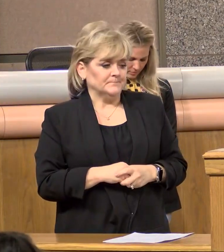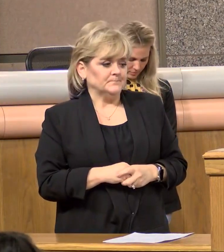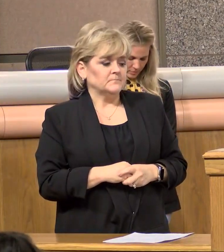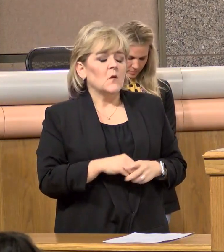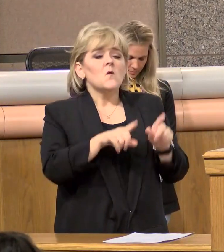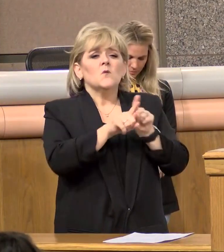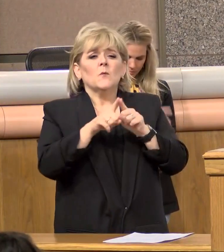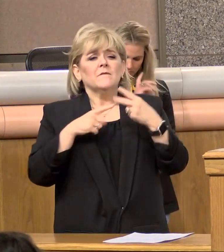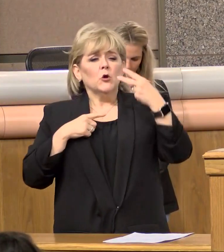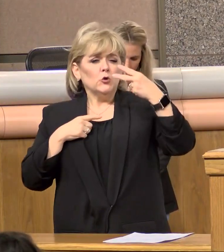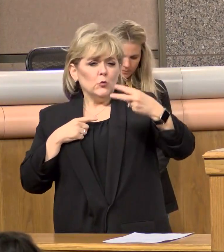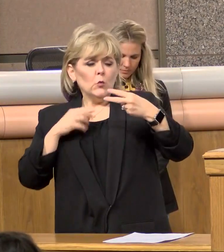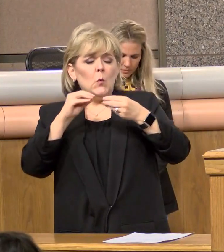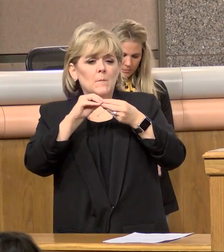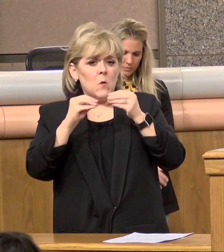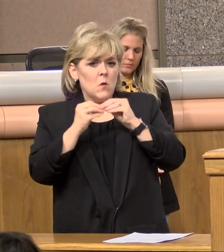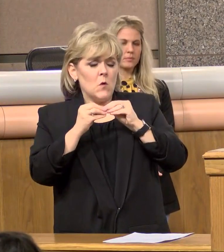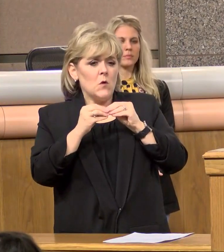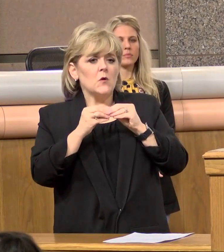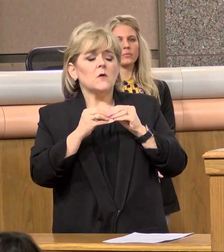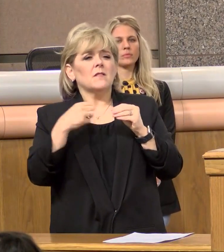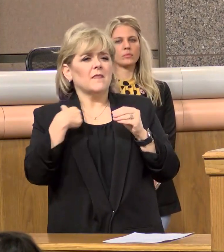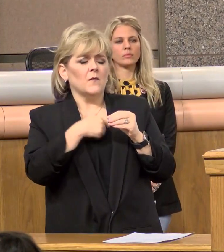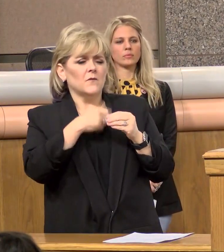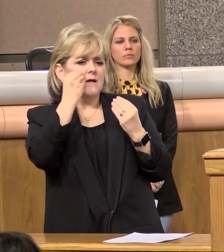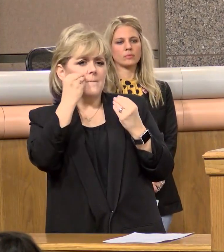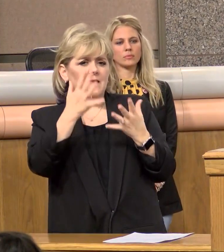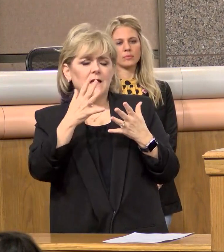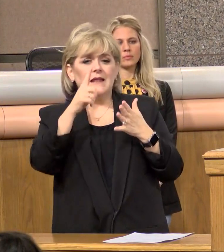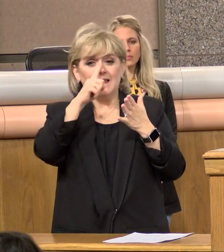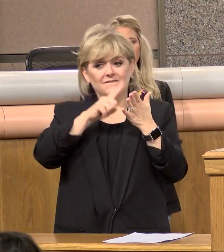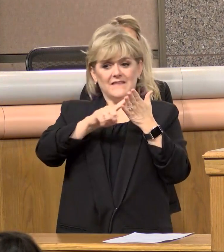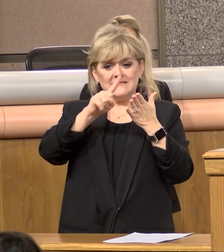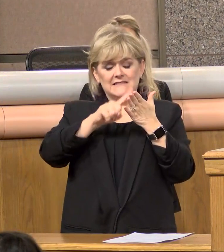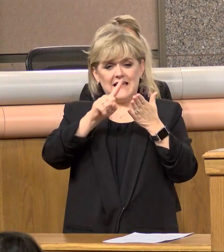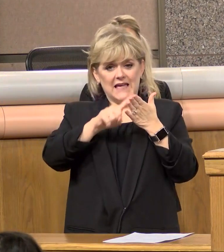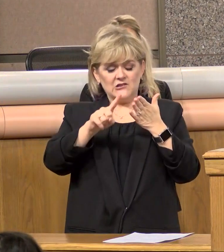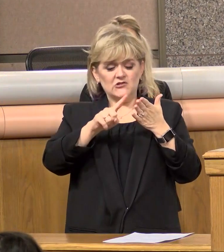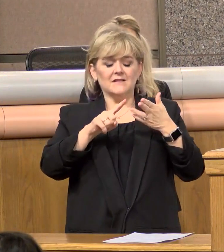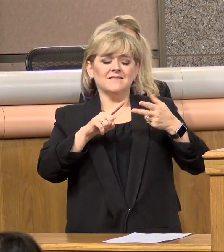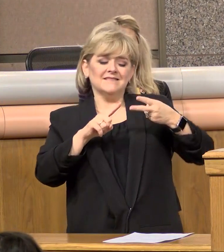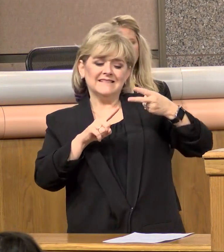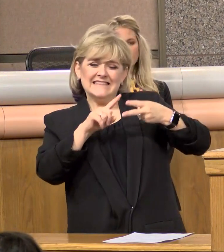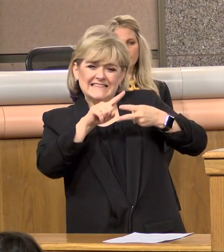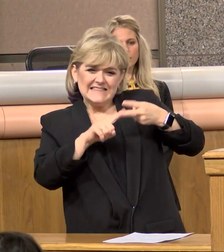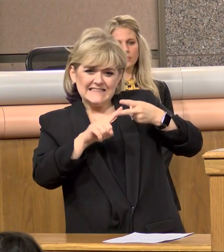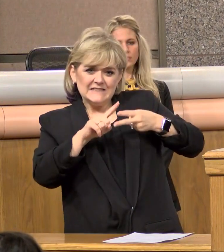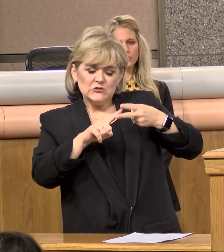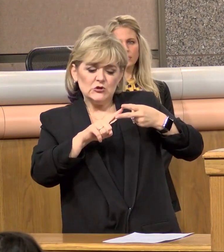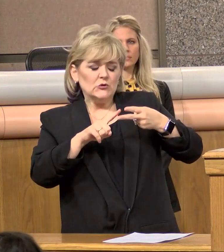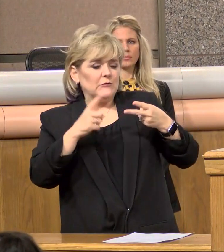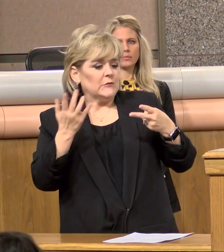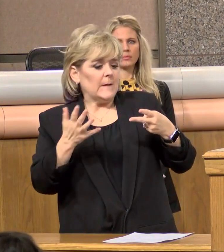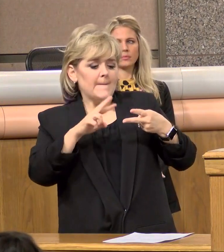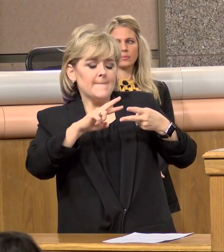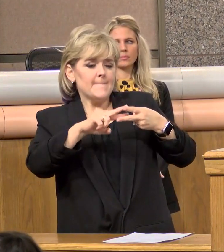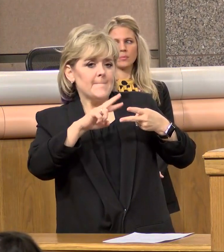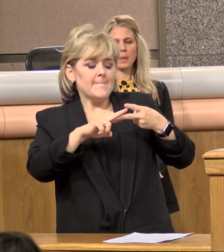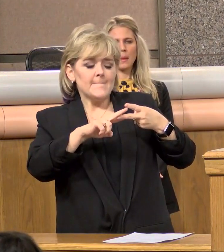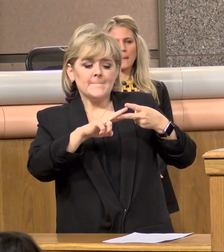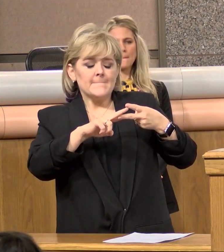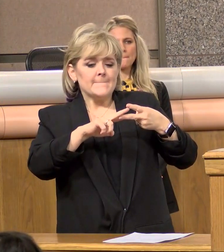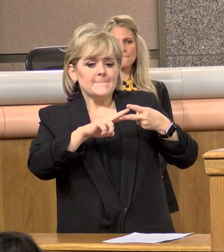two cases that we're reporting on that we updated the, um, investigation status. And these are individuals that we are unable to,